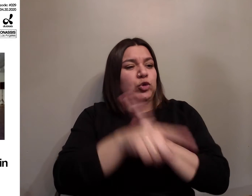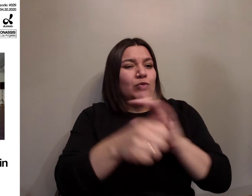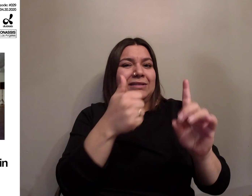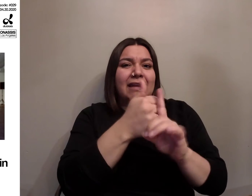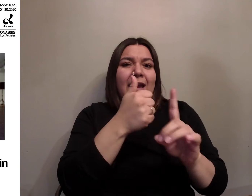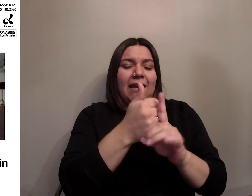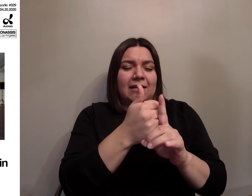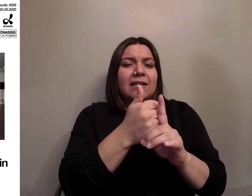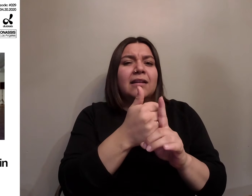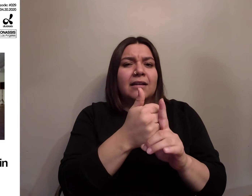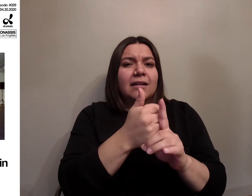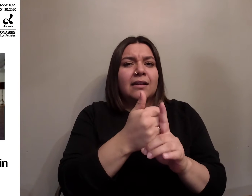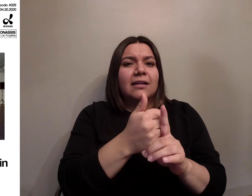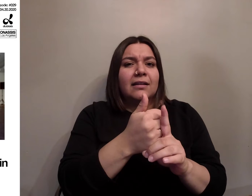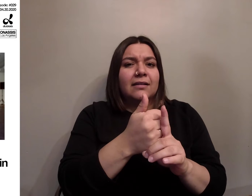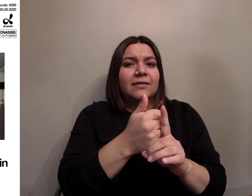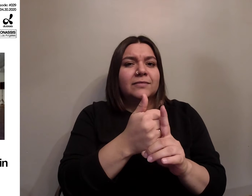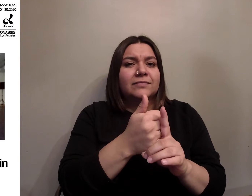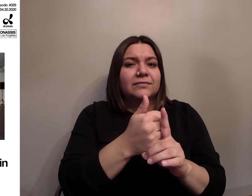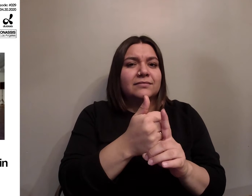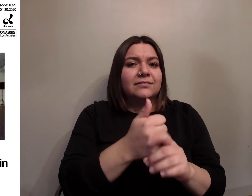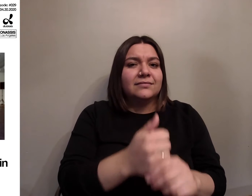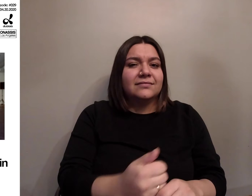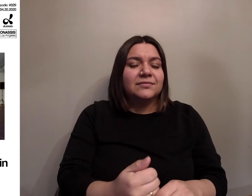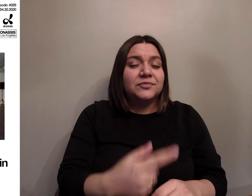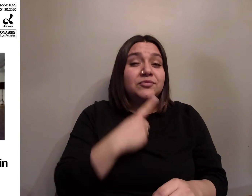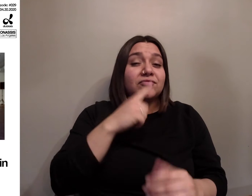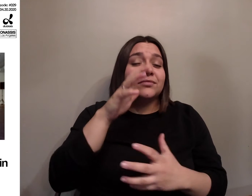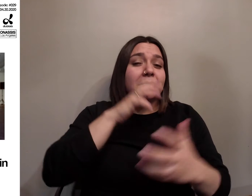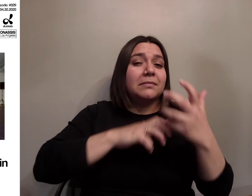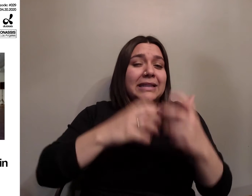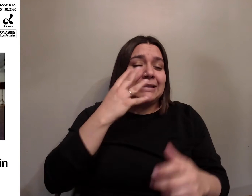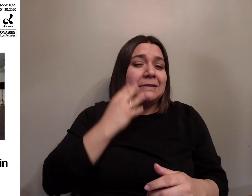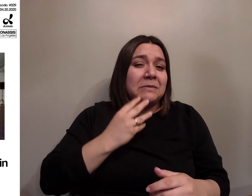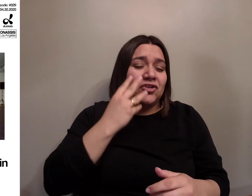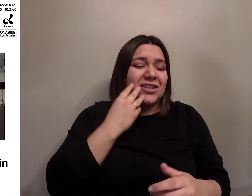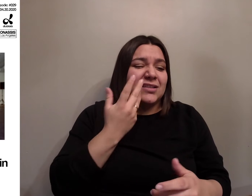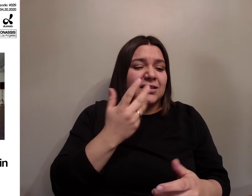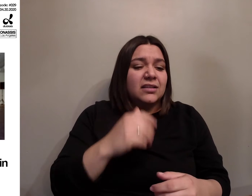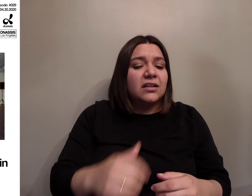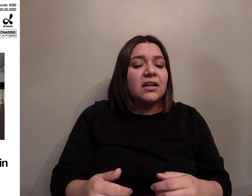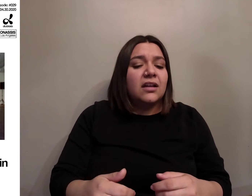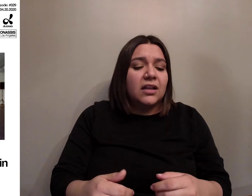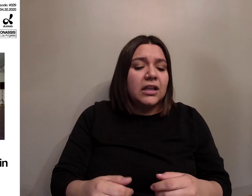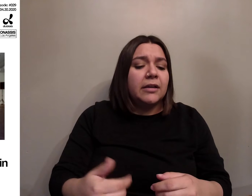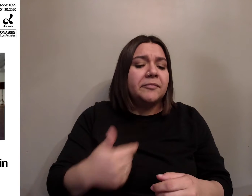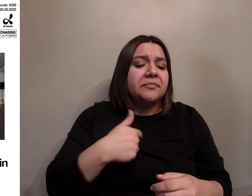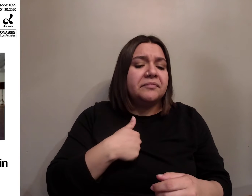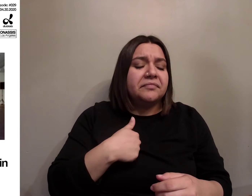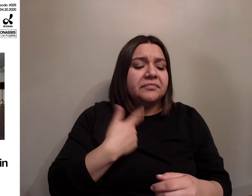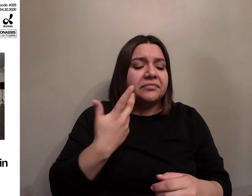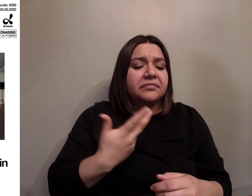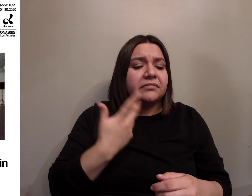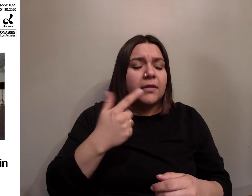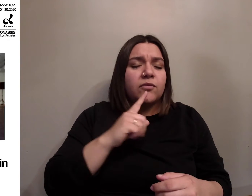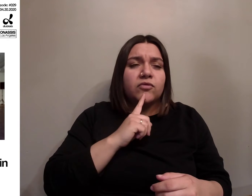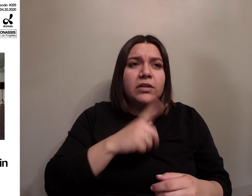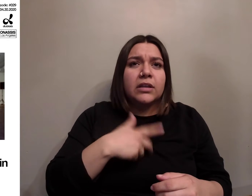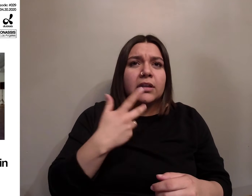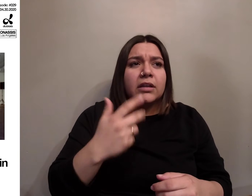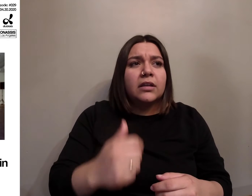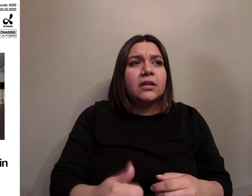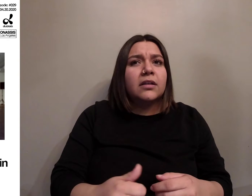to participate in a space where we could discuss that and dive deeper into this